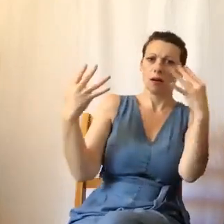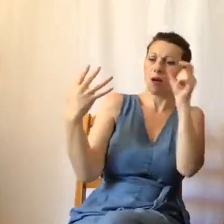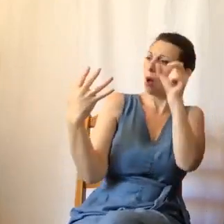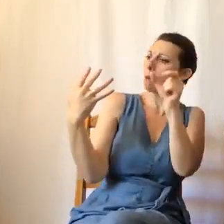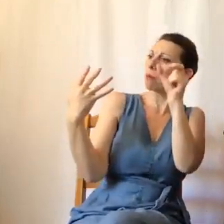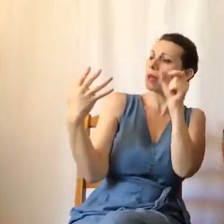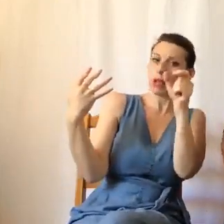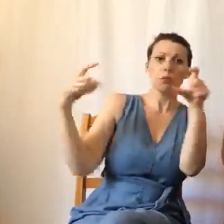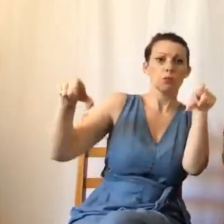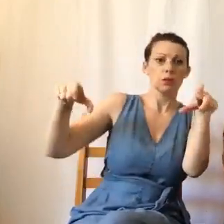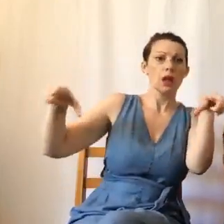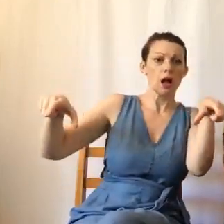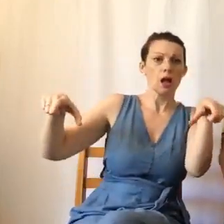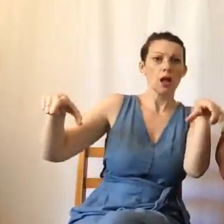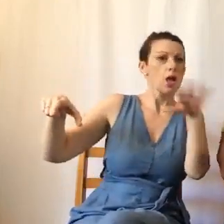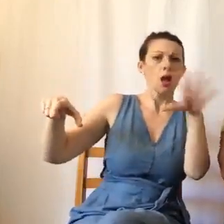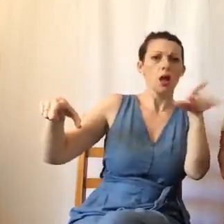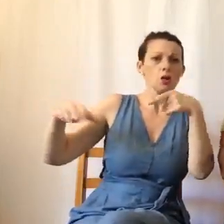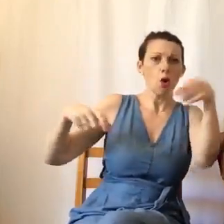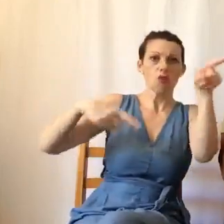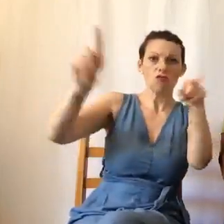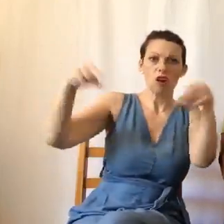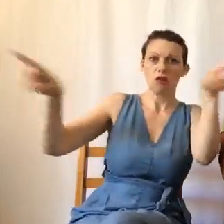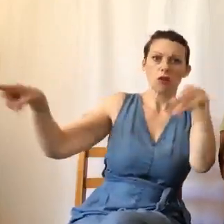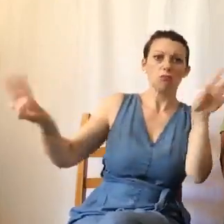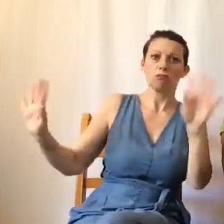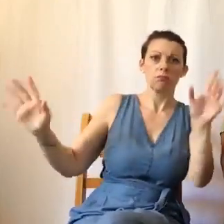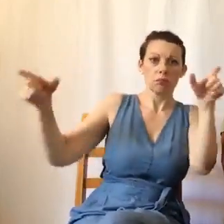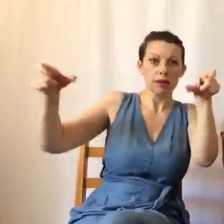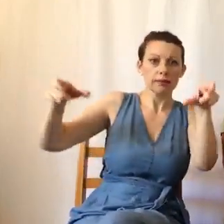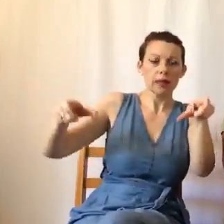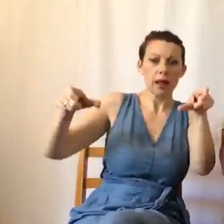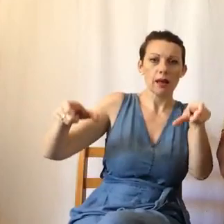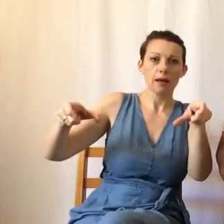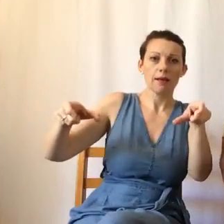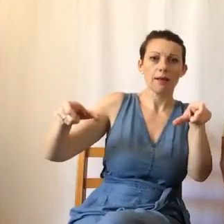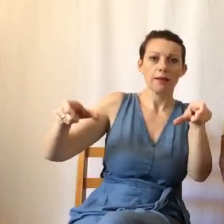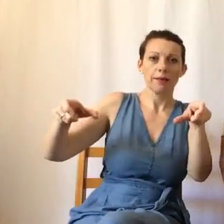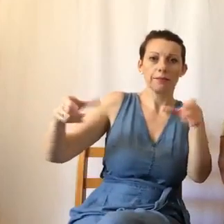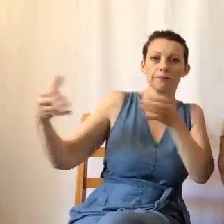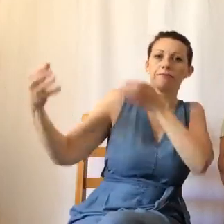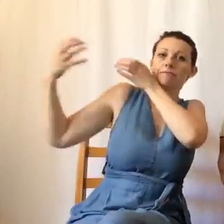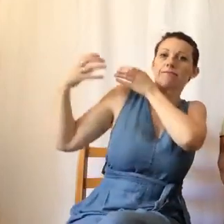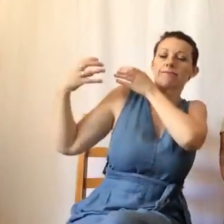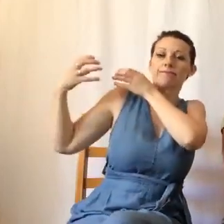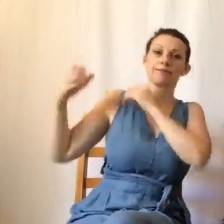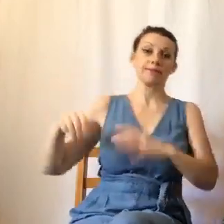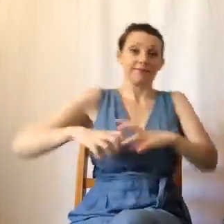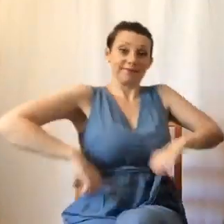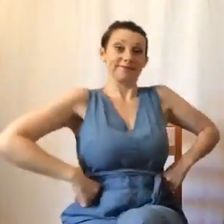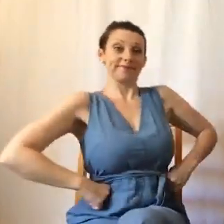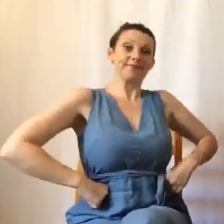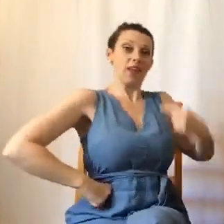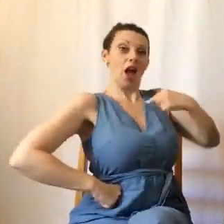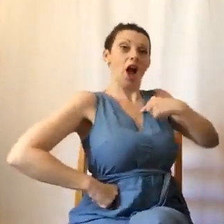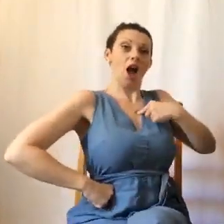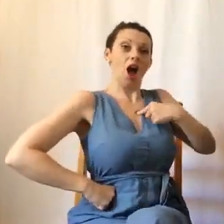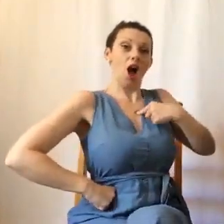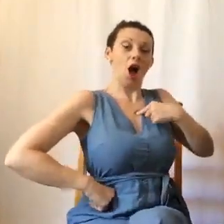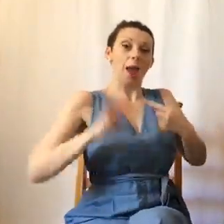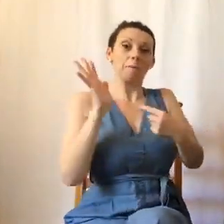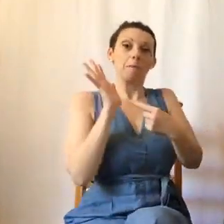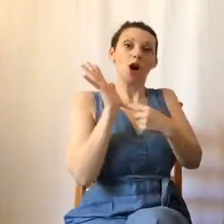I'm Thomas, and this here is Woblin, my newest and bestest friend. So nice and